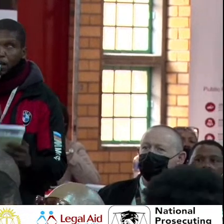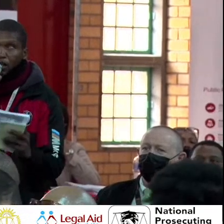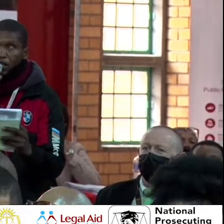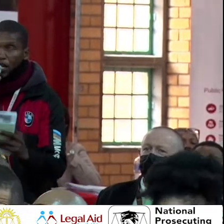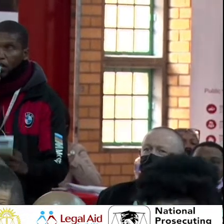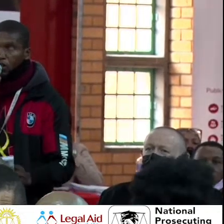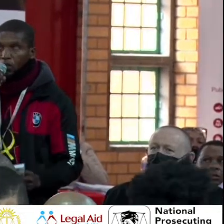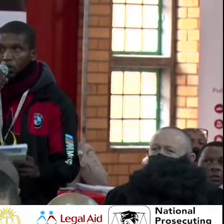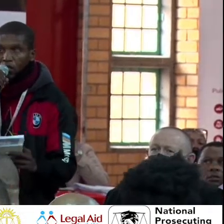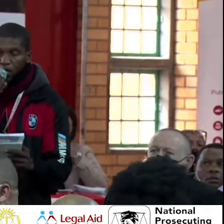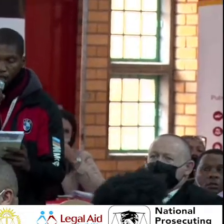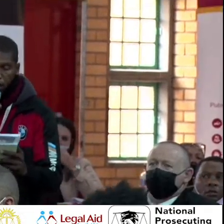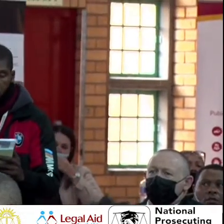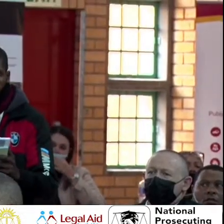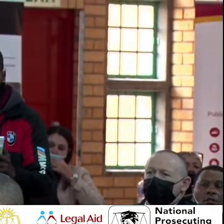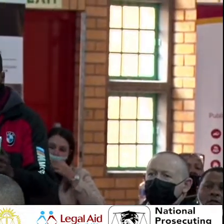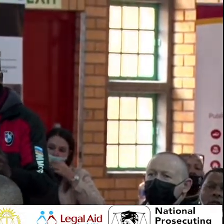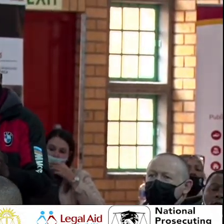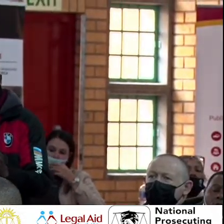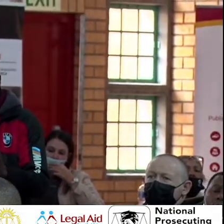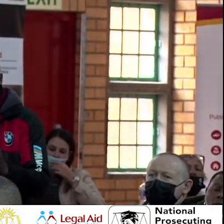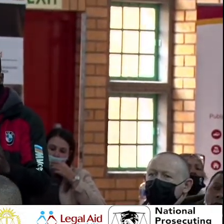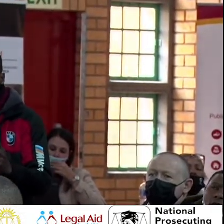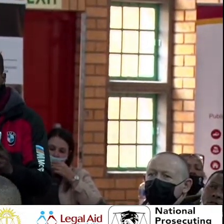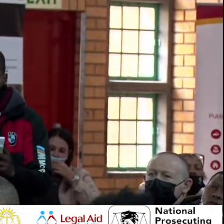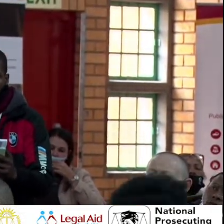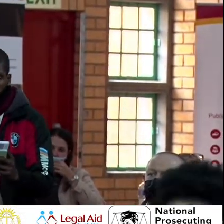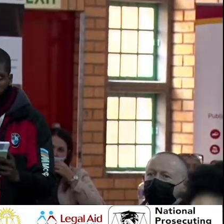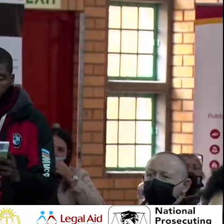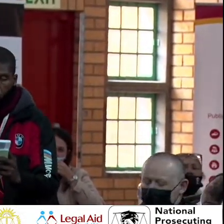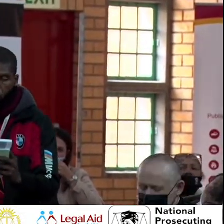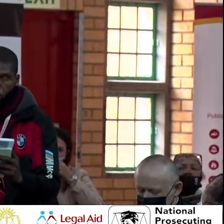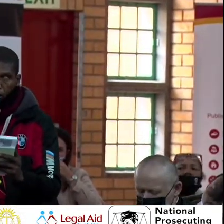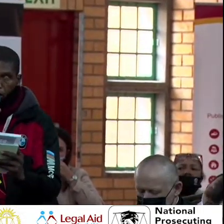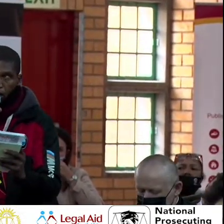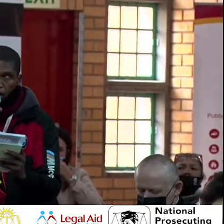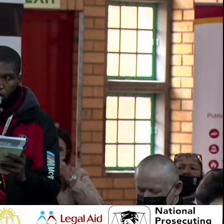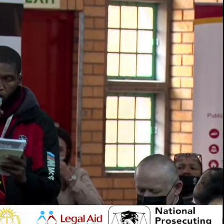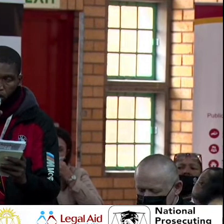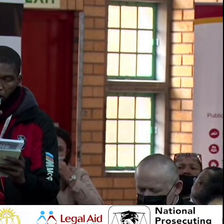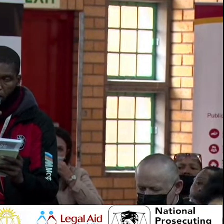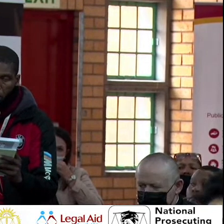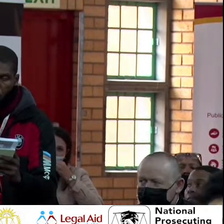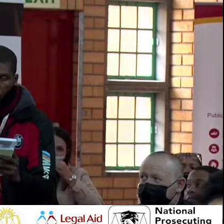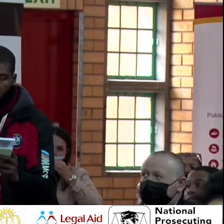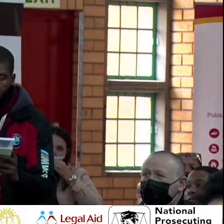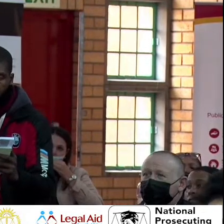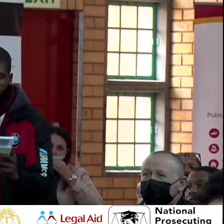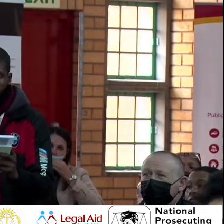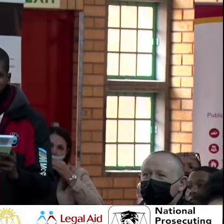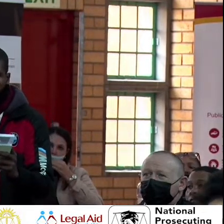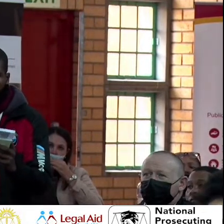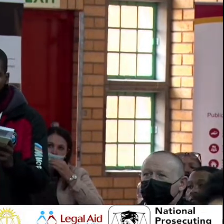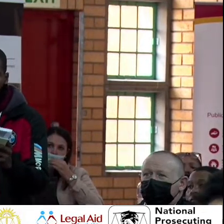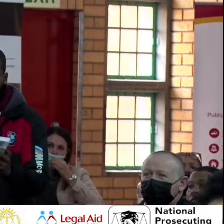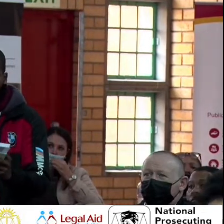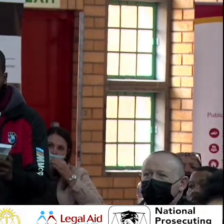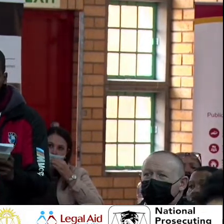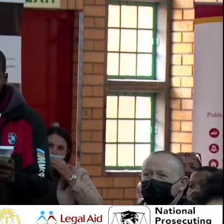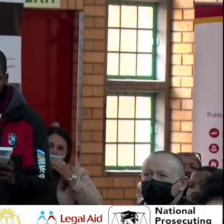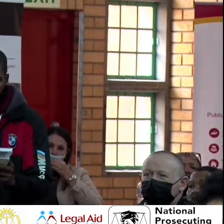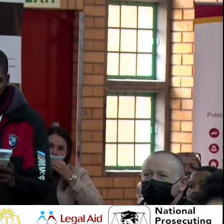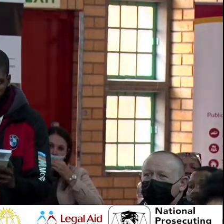time and trying to be considerate, I'm just going to raise 3 points that I want to